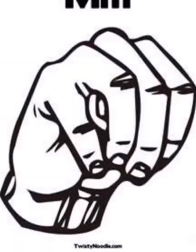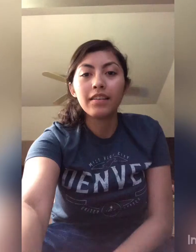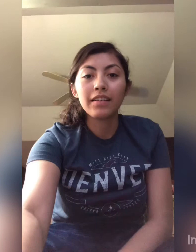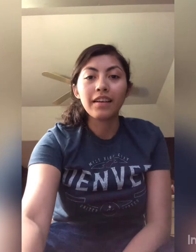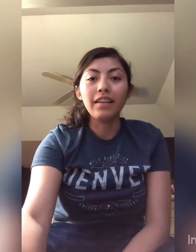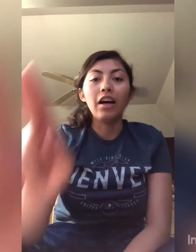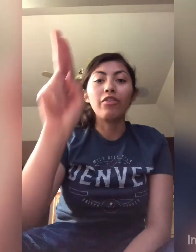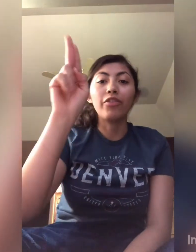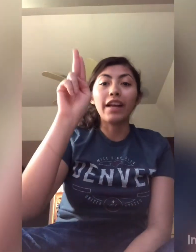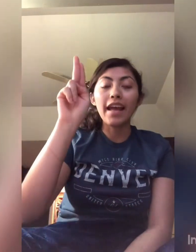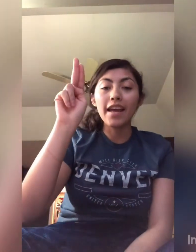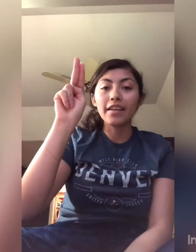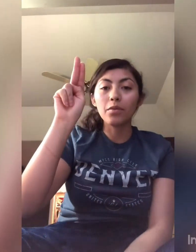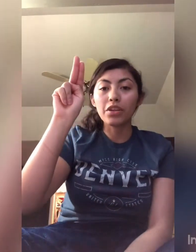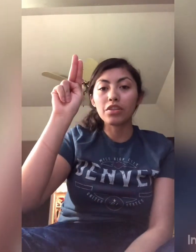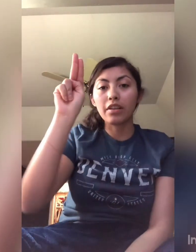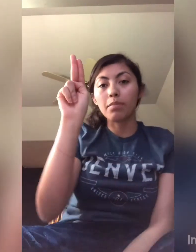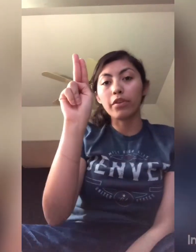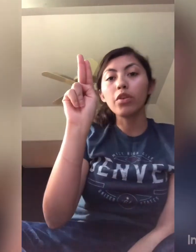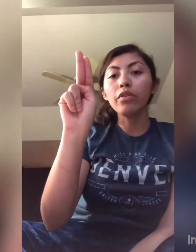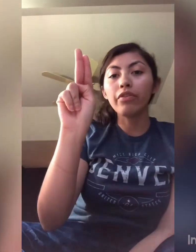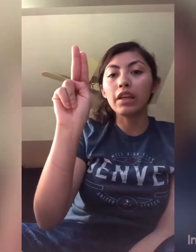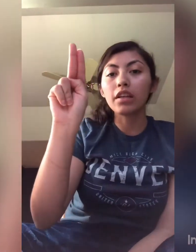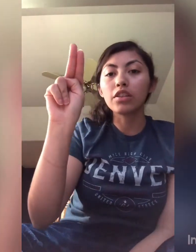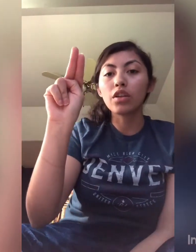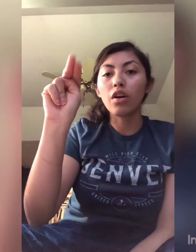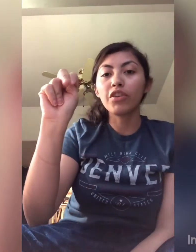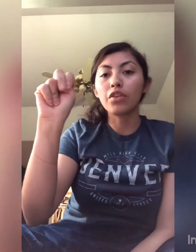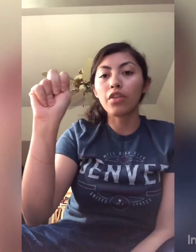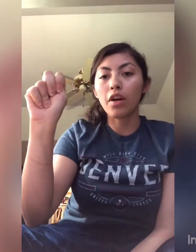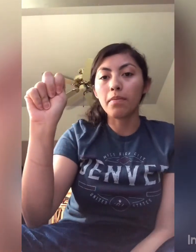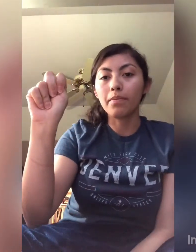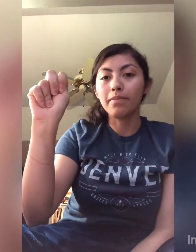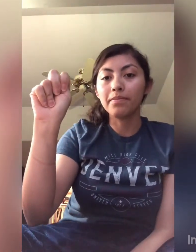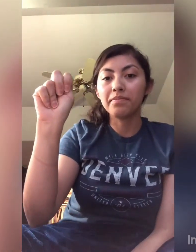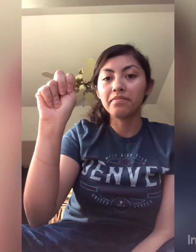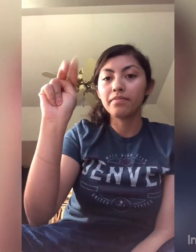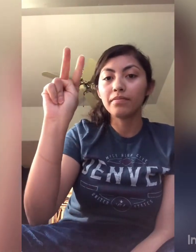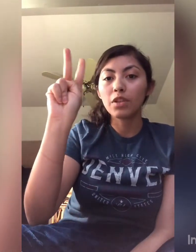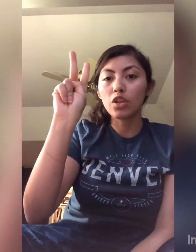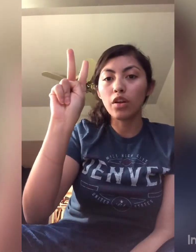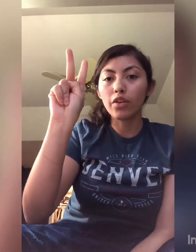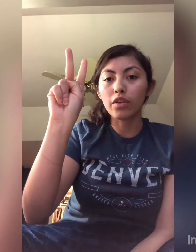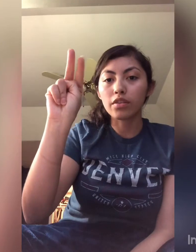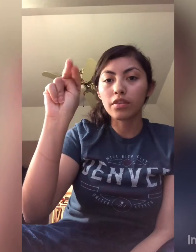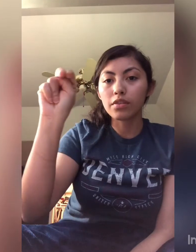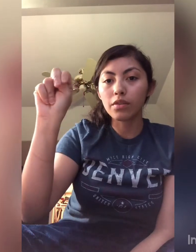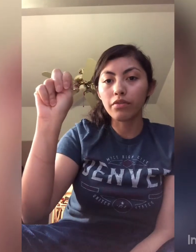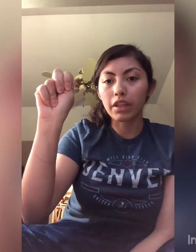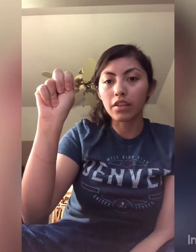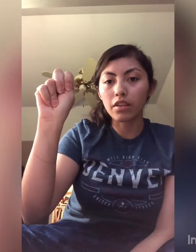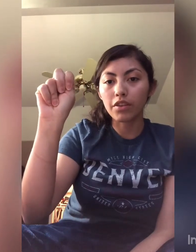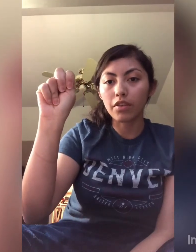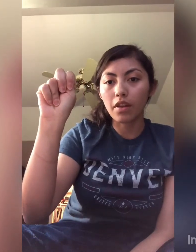Now for N, we're just going to put two fingers over your thumb. Solo dos. Two fingers over your thumb.